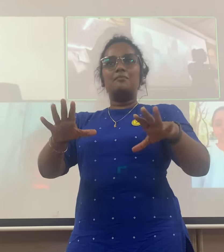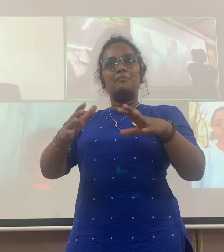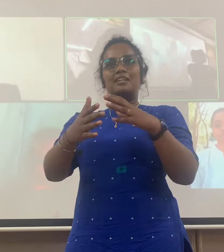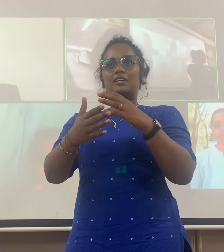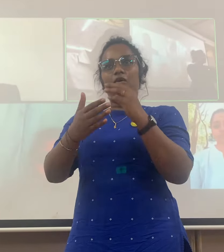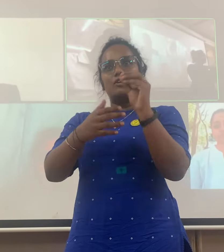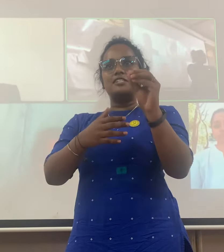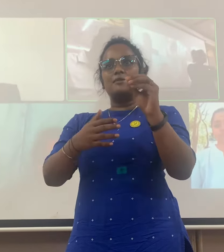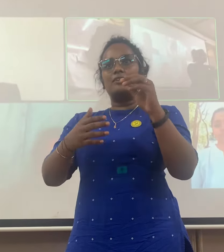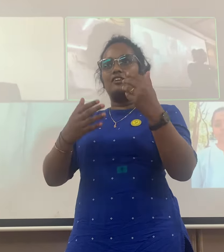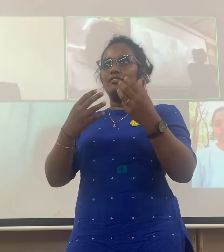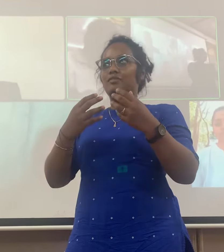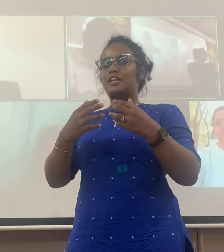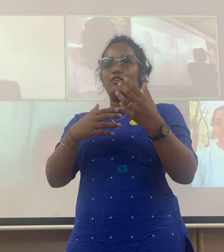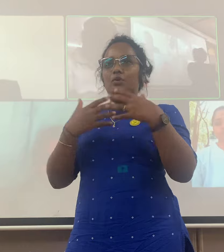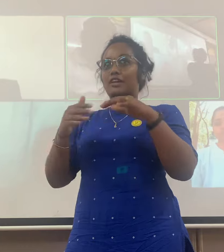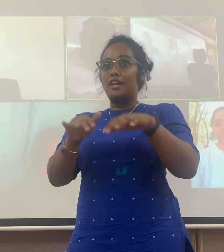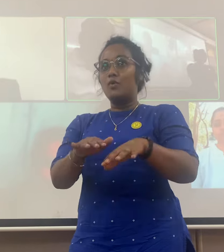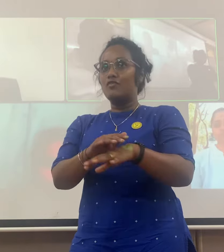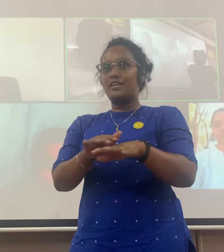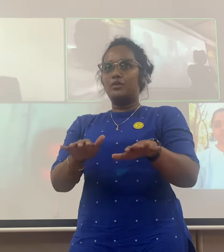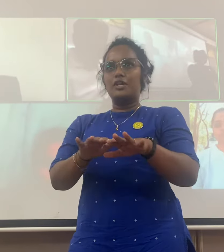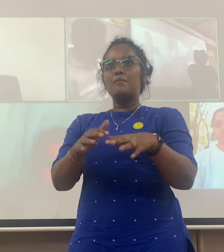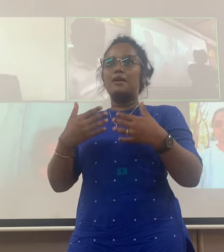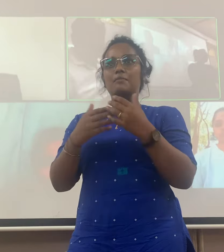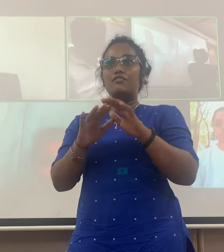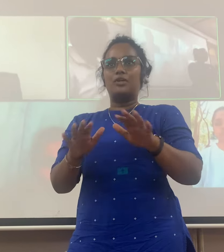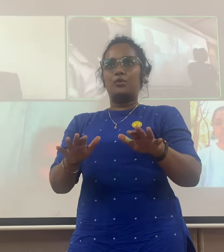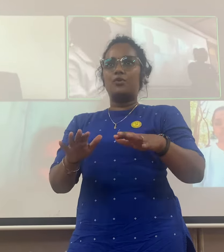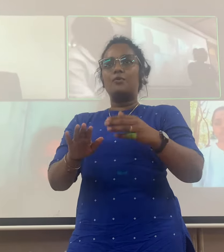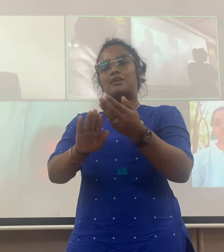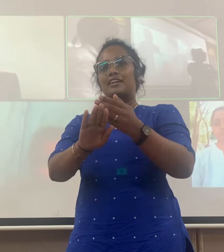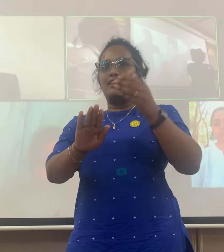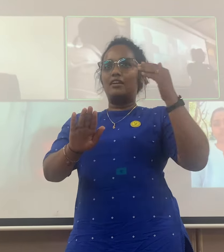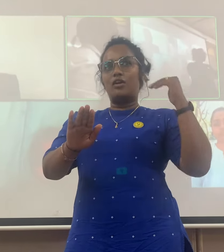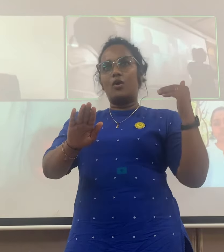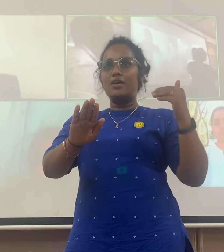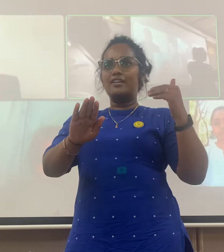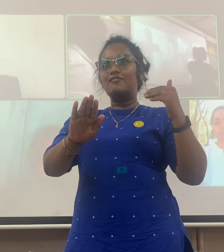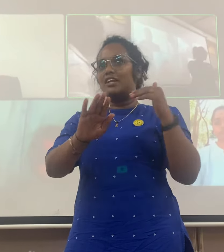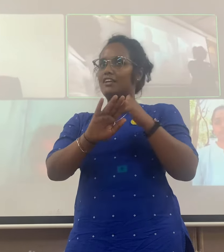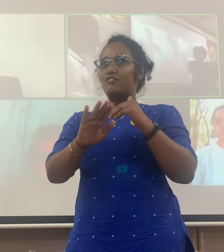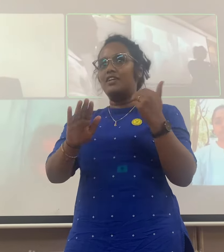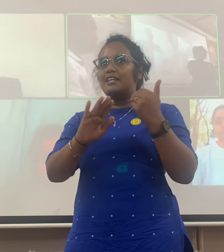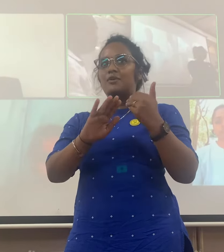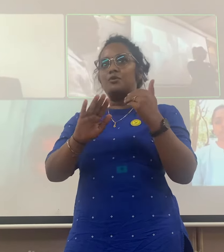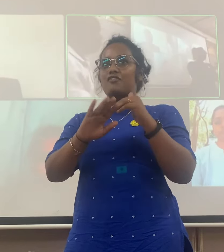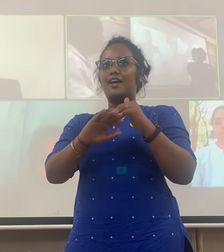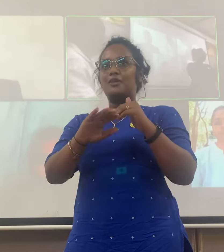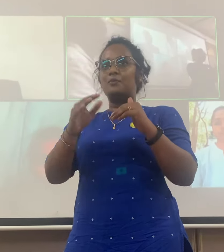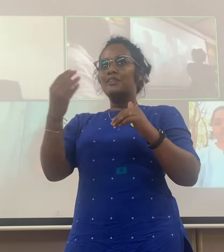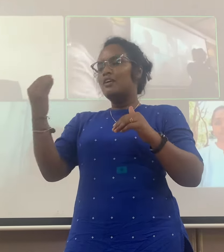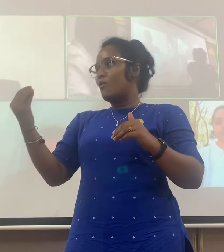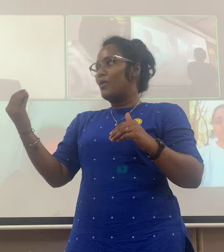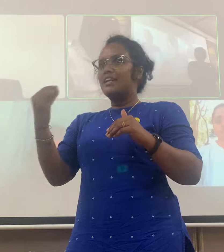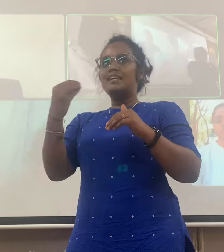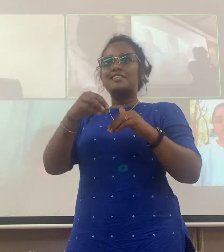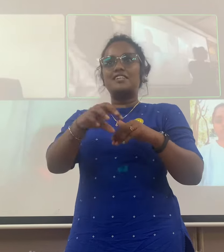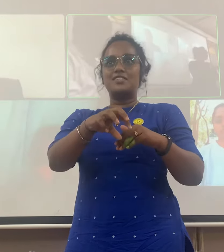But the concept that you now we today maybe we don't know, but long run we'll definitely know the value. Why he is suggesting